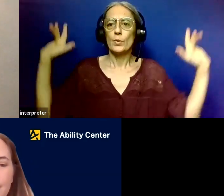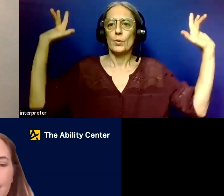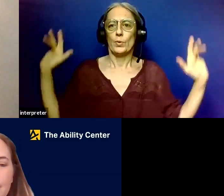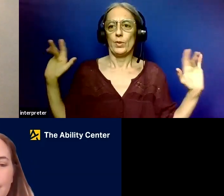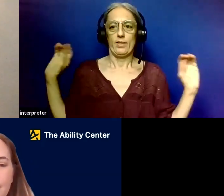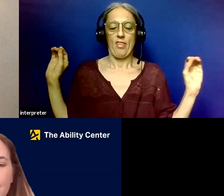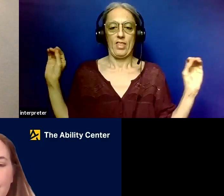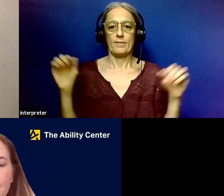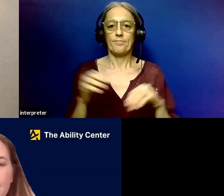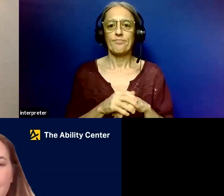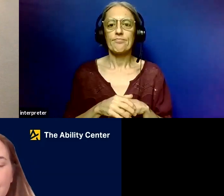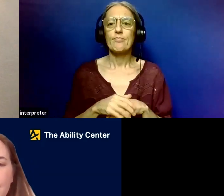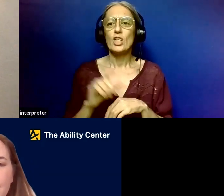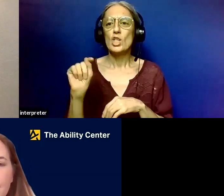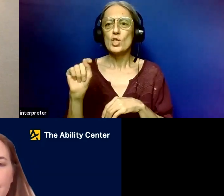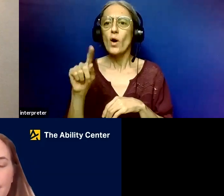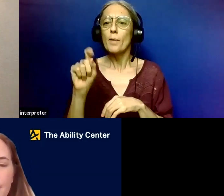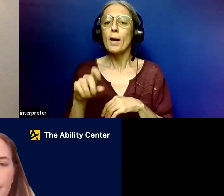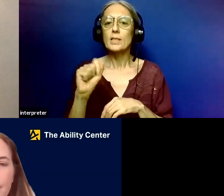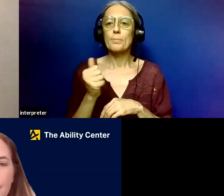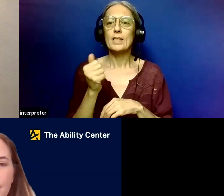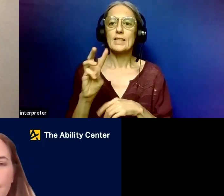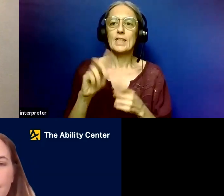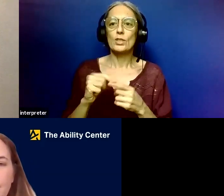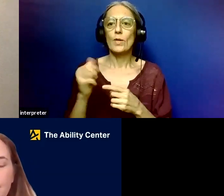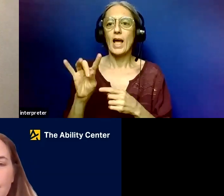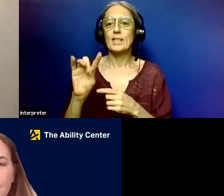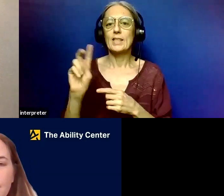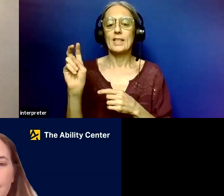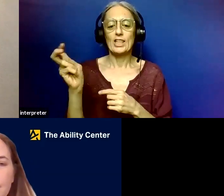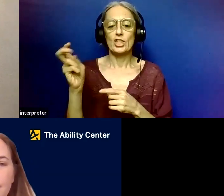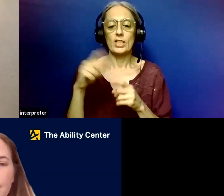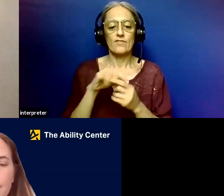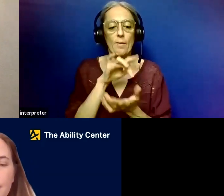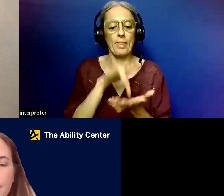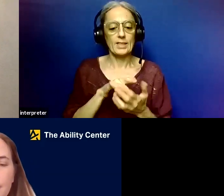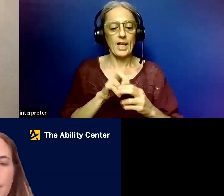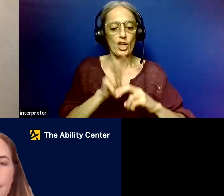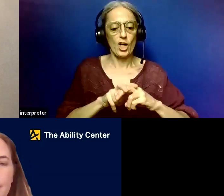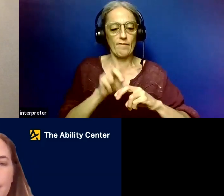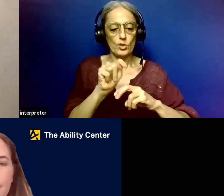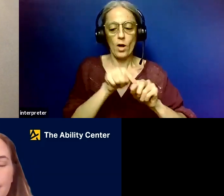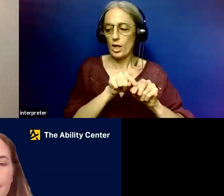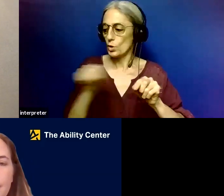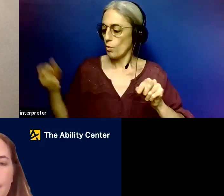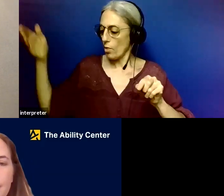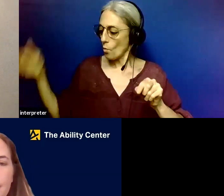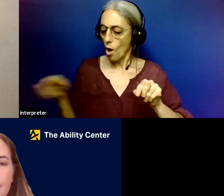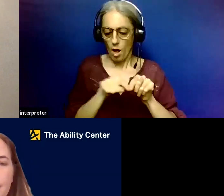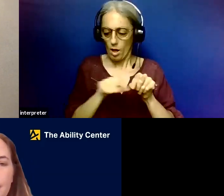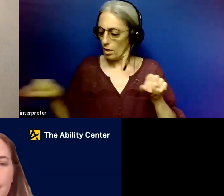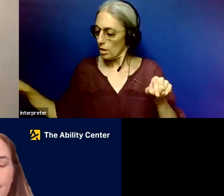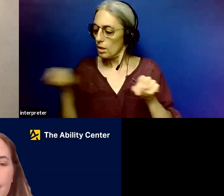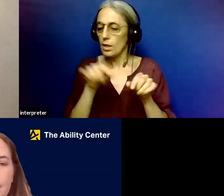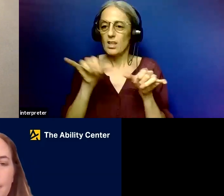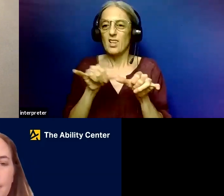has to be 16 to 18 inches from the center of toilet to the wall. We built a brand new building for a